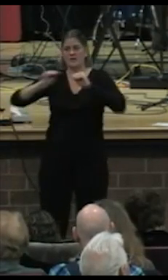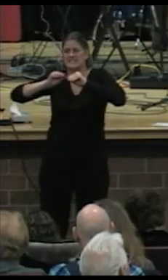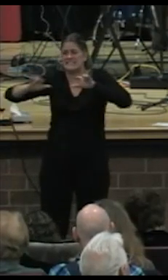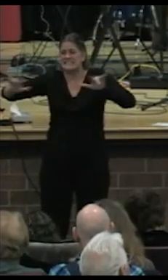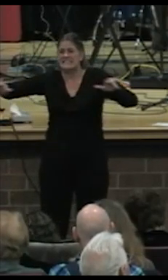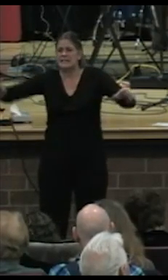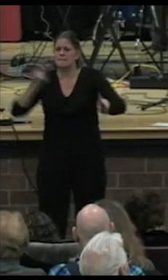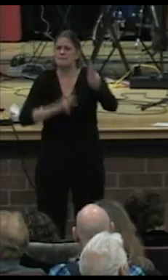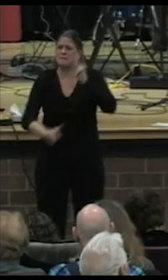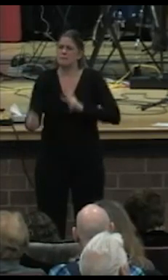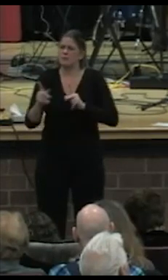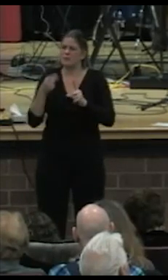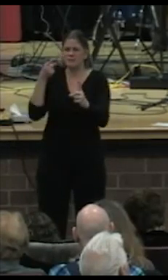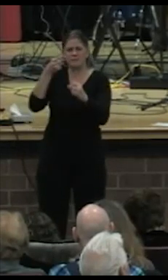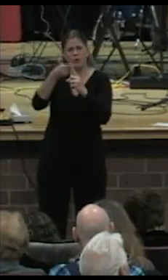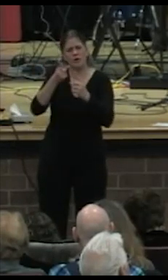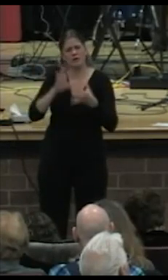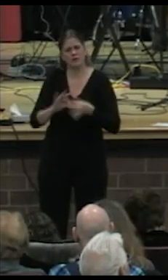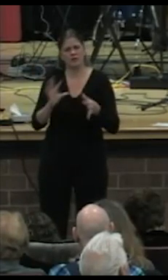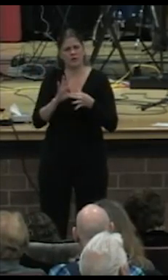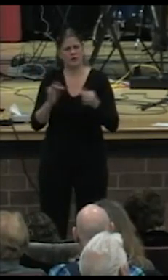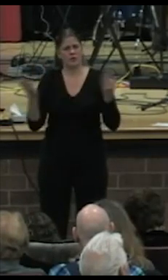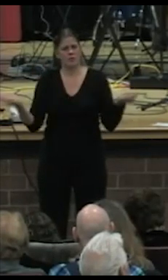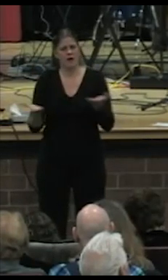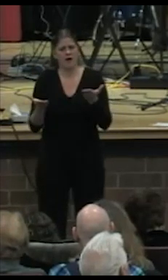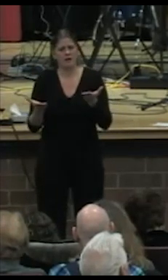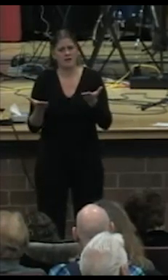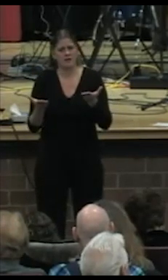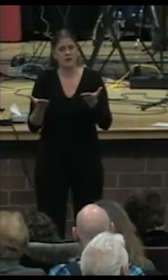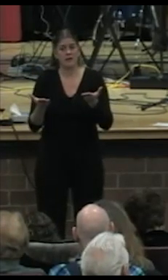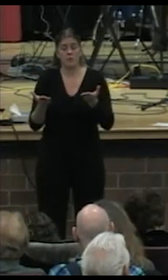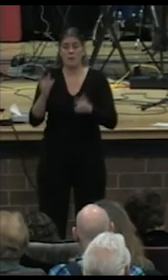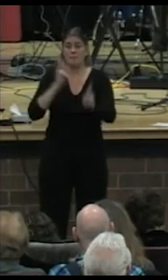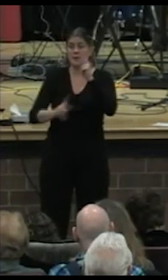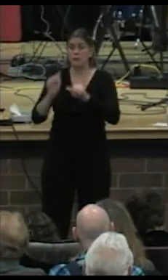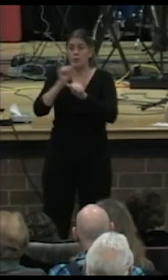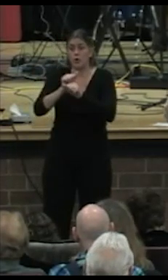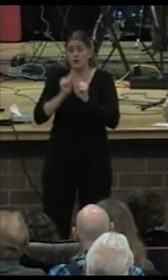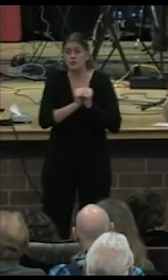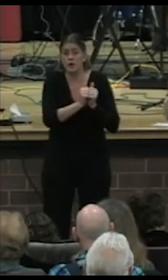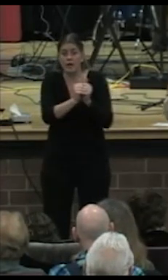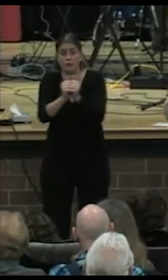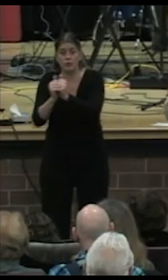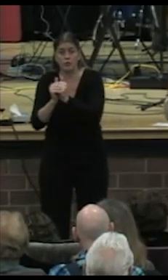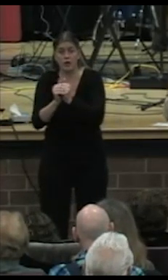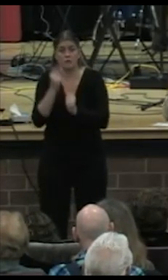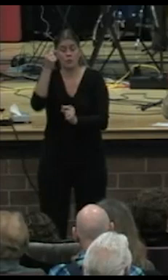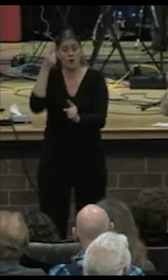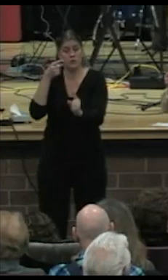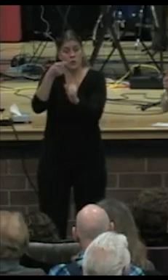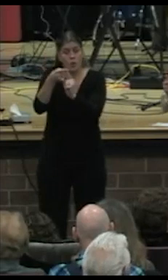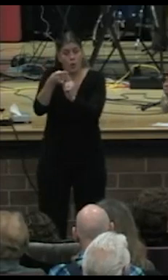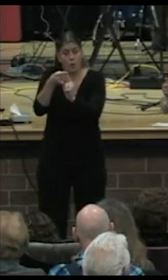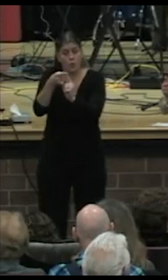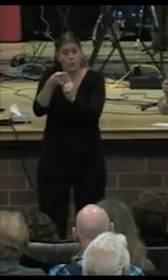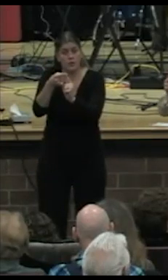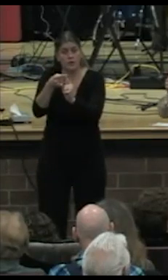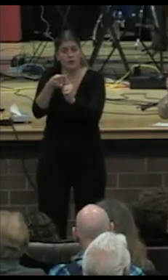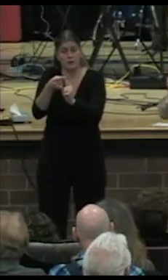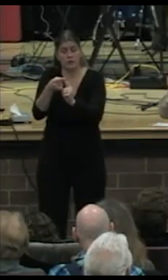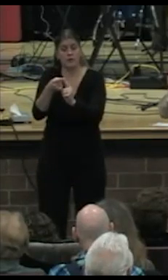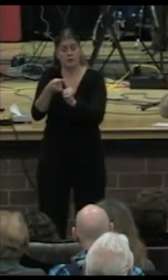What's the story about? It's a story about the power of unity. They were unified in language, purpose, and all their